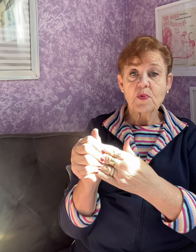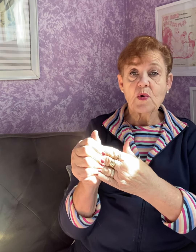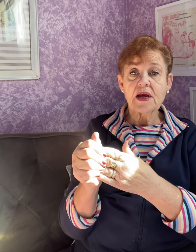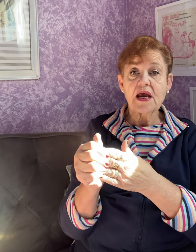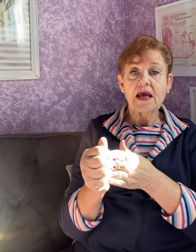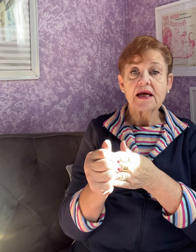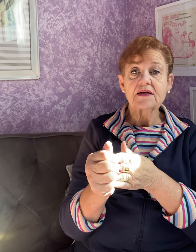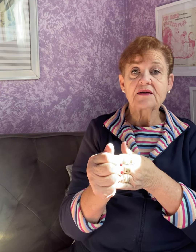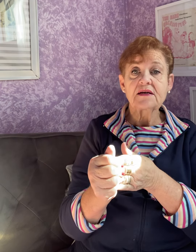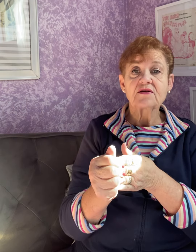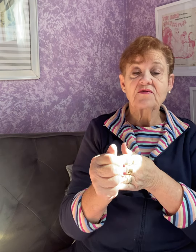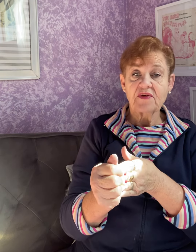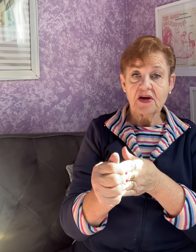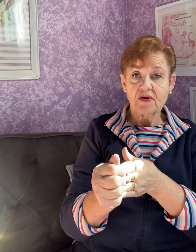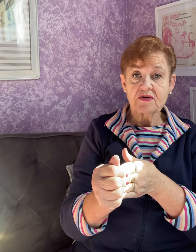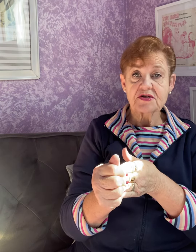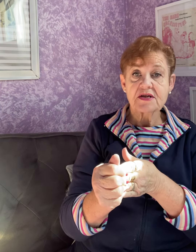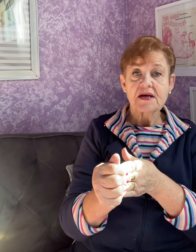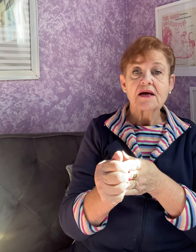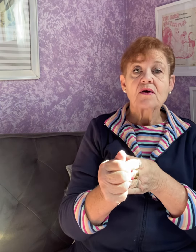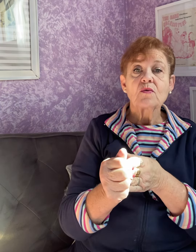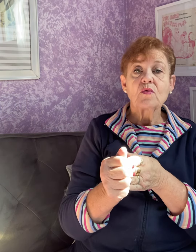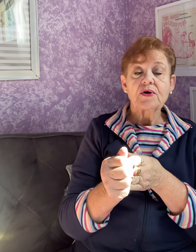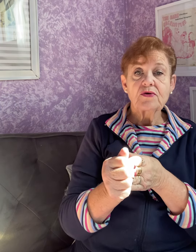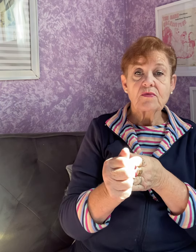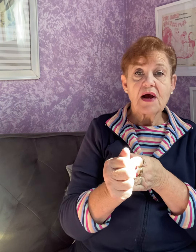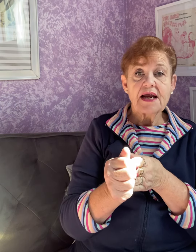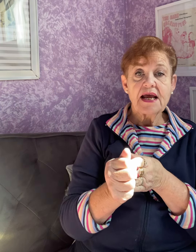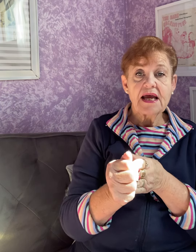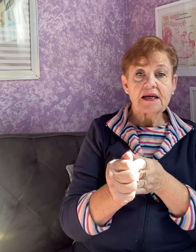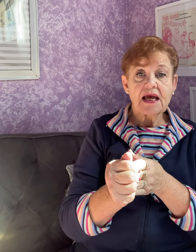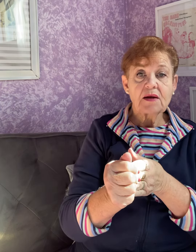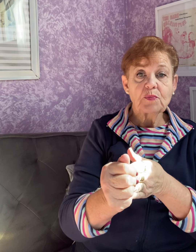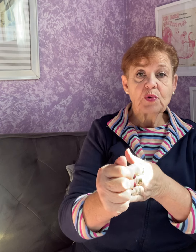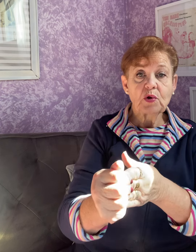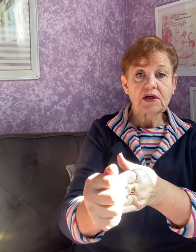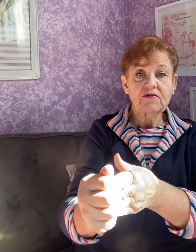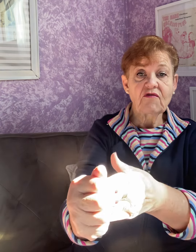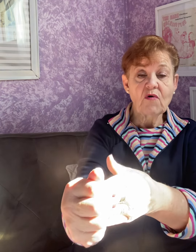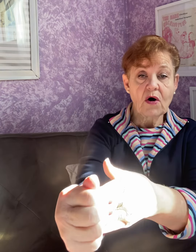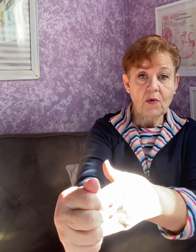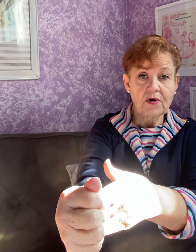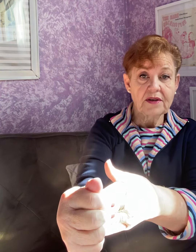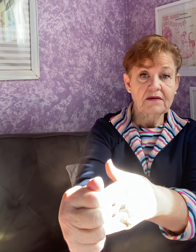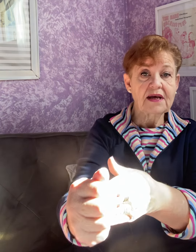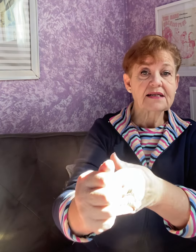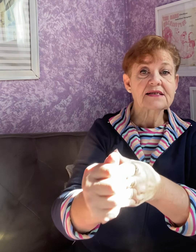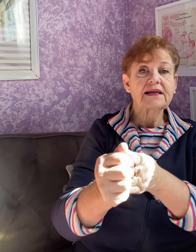supporting hand fingers with your right hand and pull it forward. That's